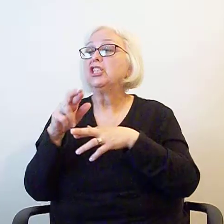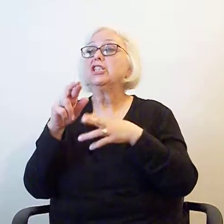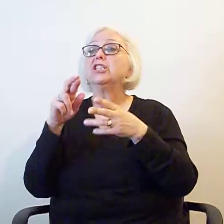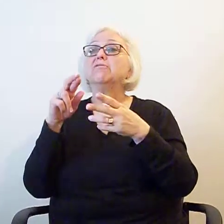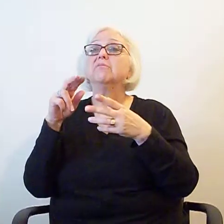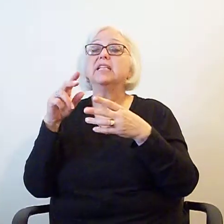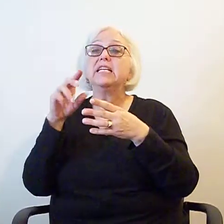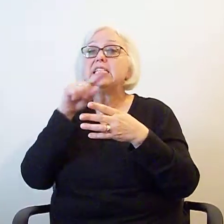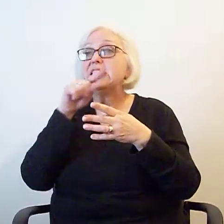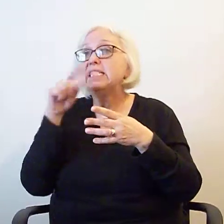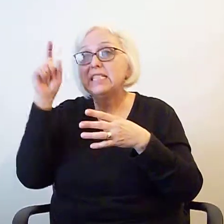sex,